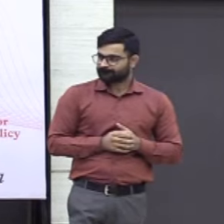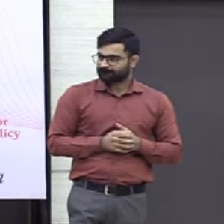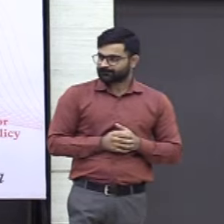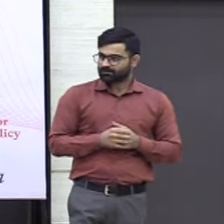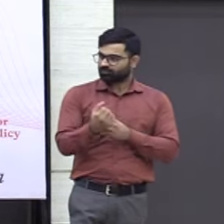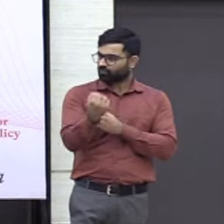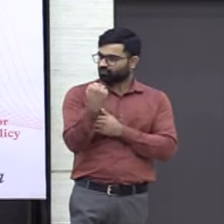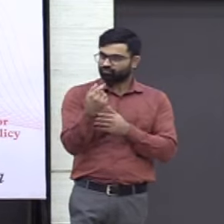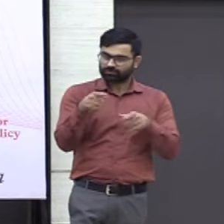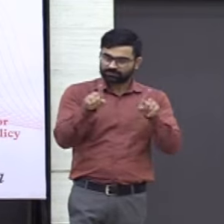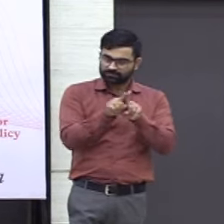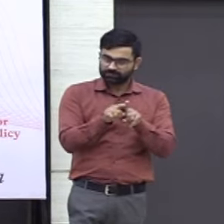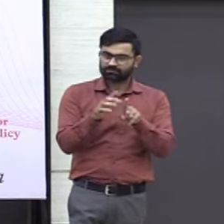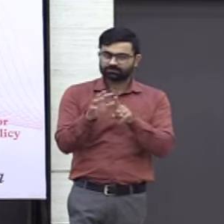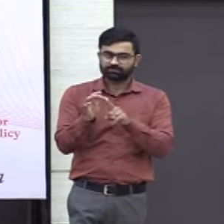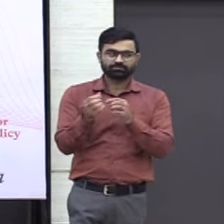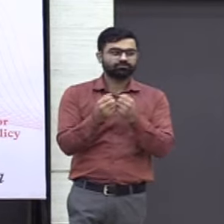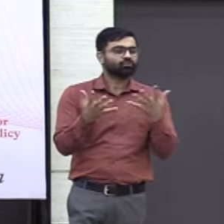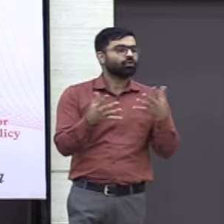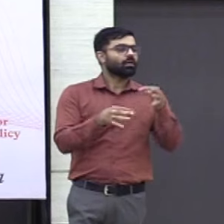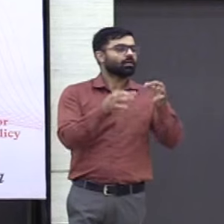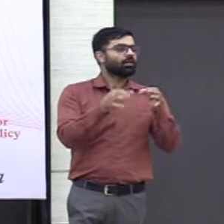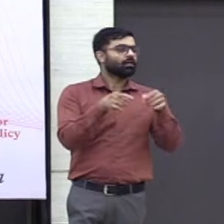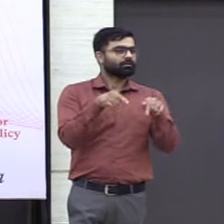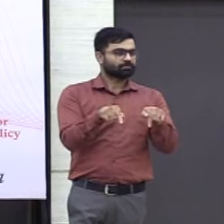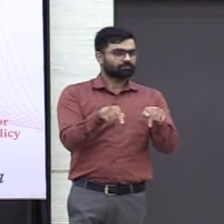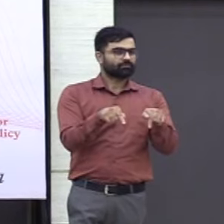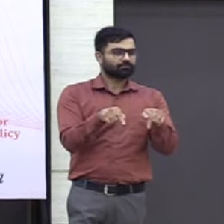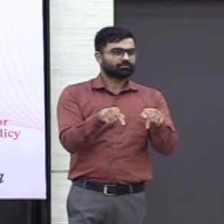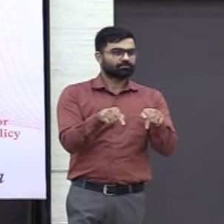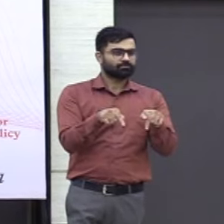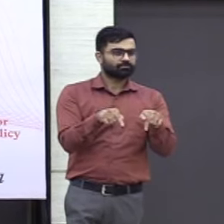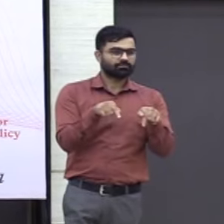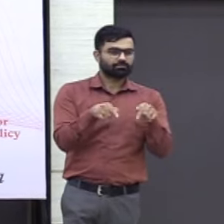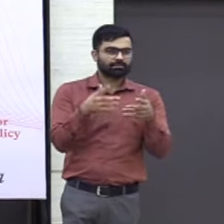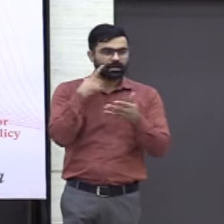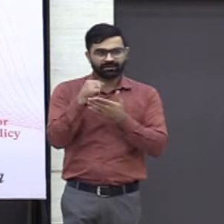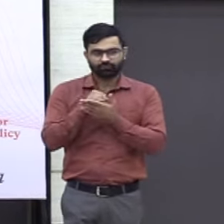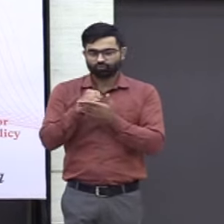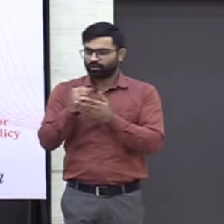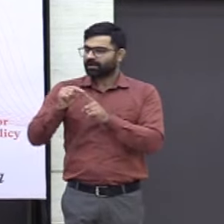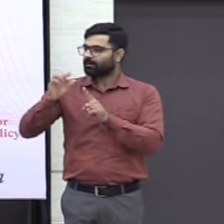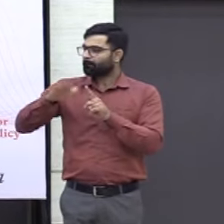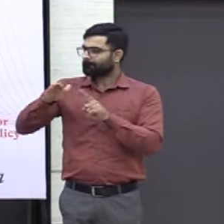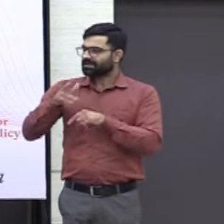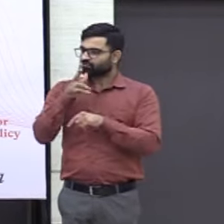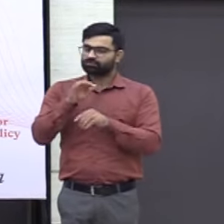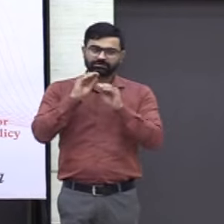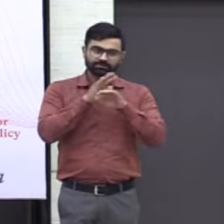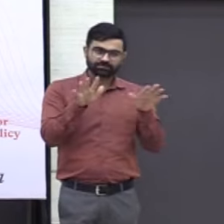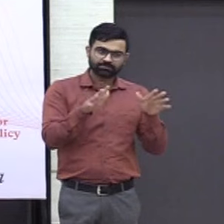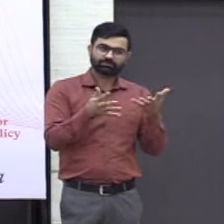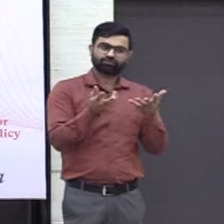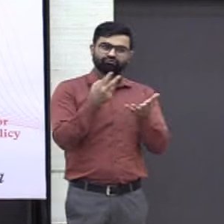too strong a statement. See, most legislations, and that's been the practice of parliament, are sent to